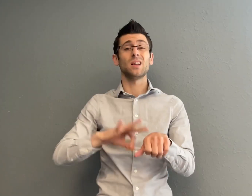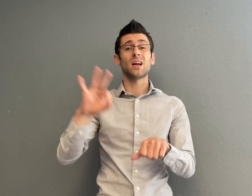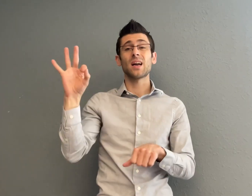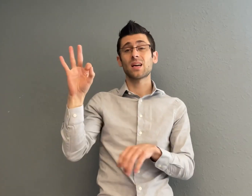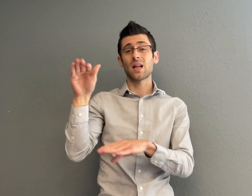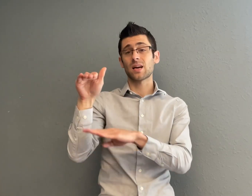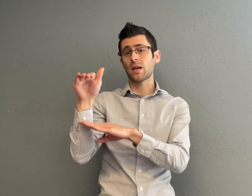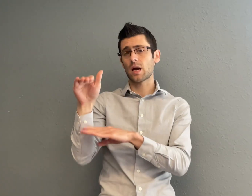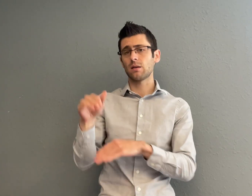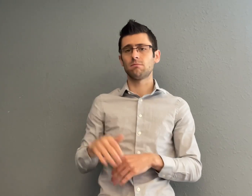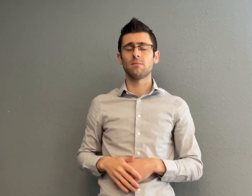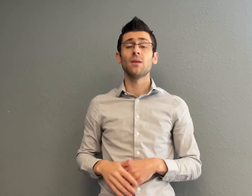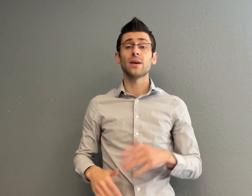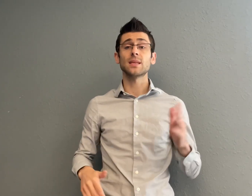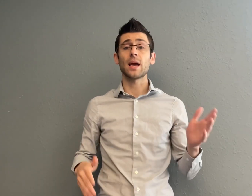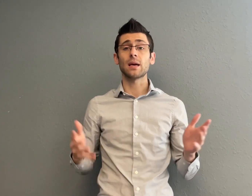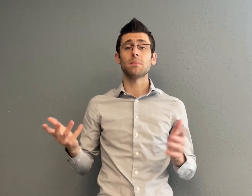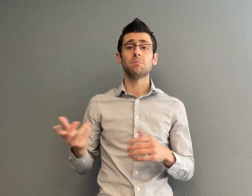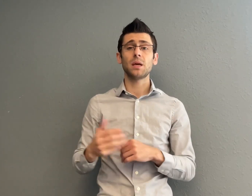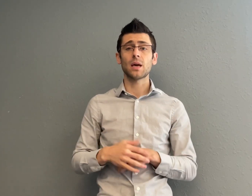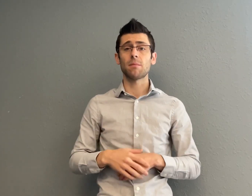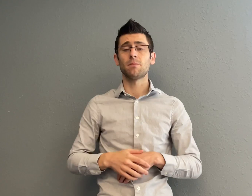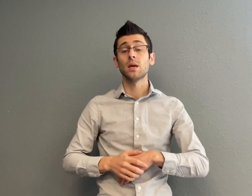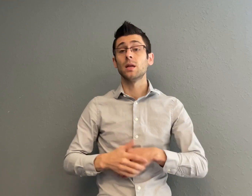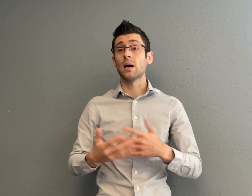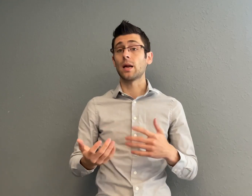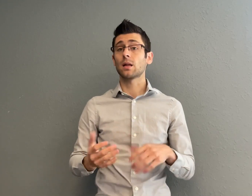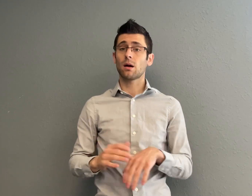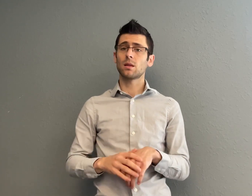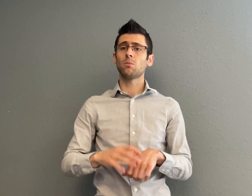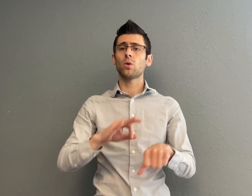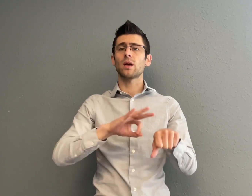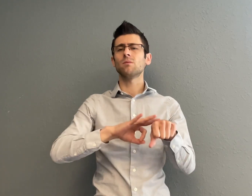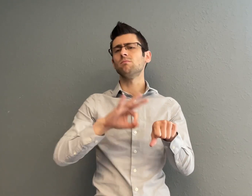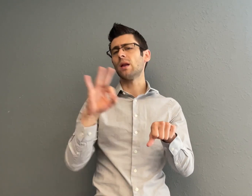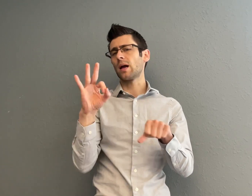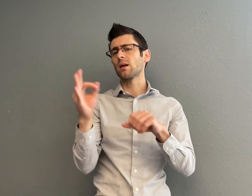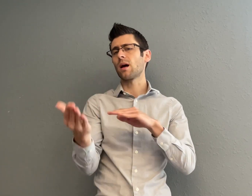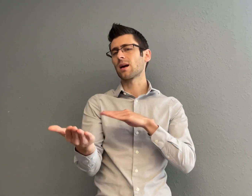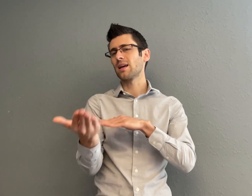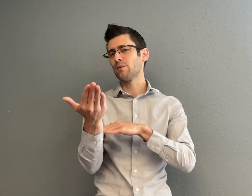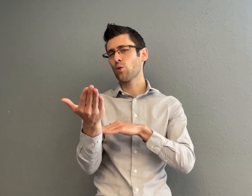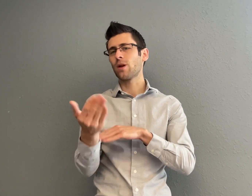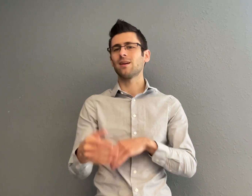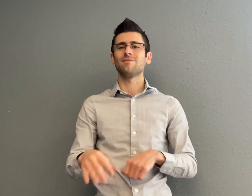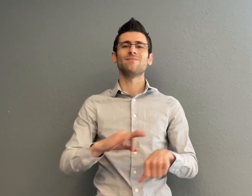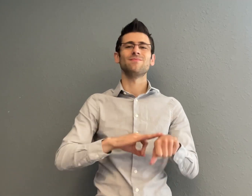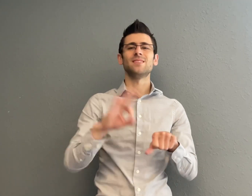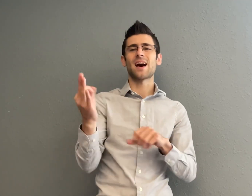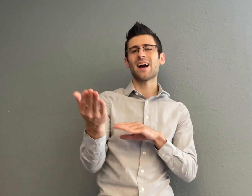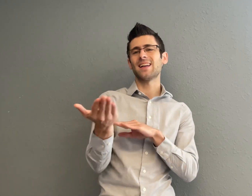9 o'clock at night. That's AM and PM. 9 o'clock in the morning. 9 o'clock in the morning. 9